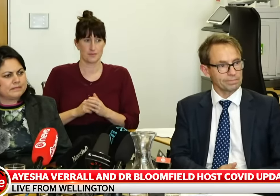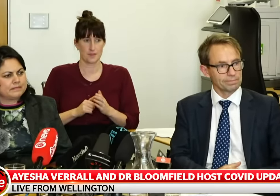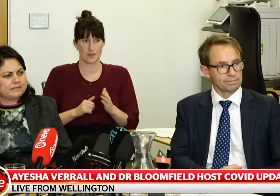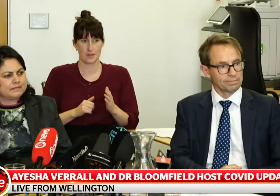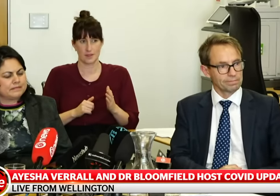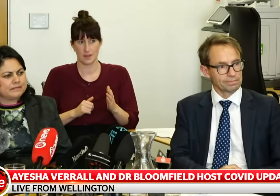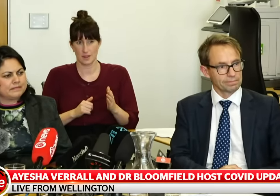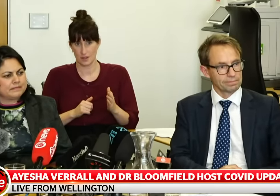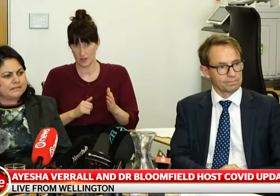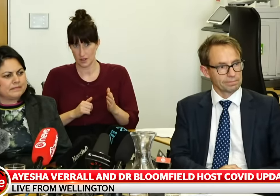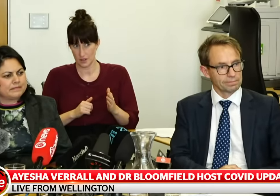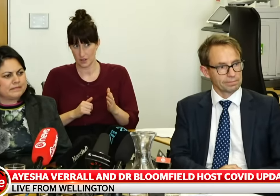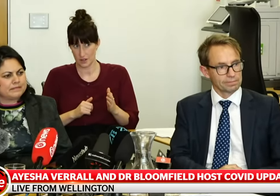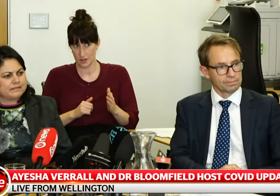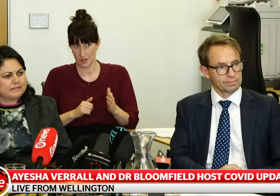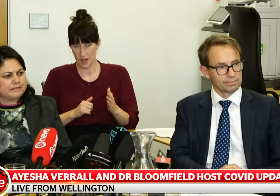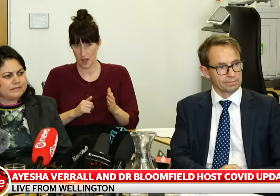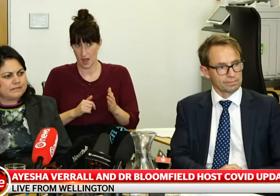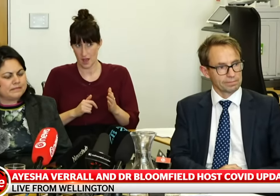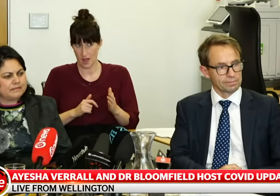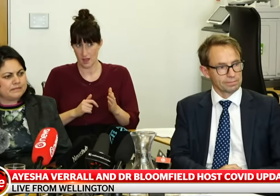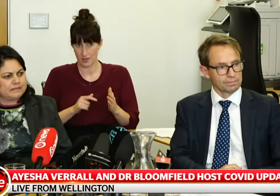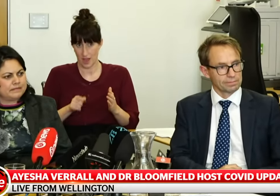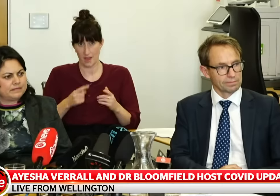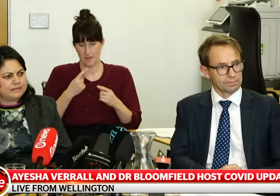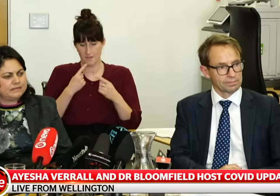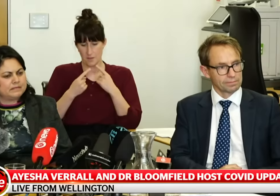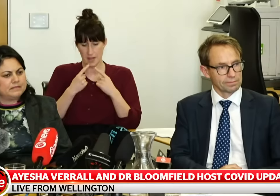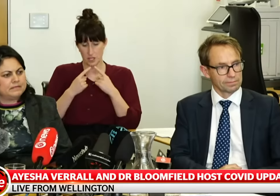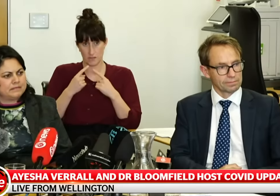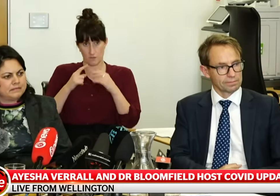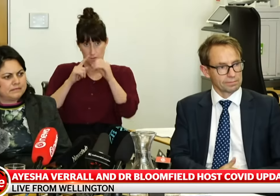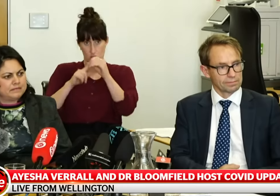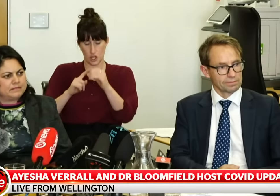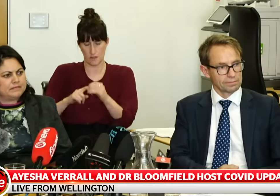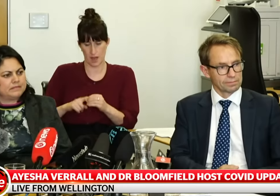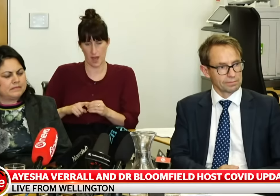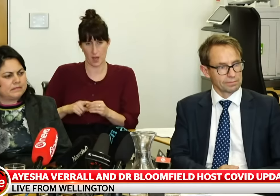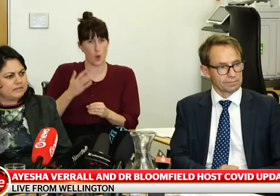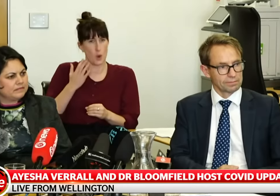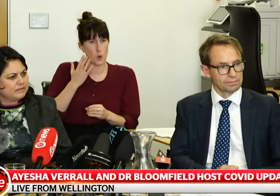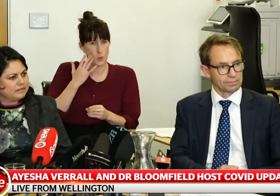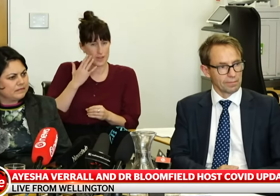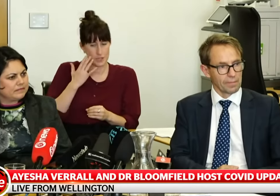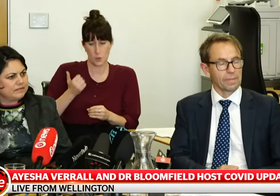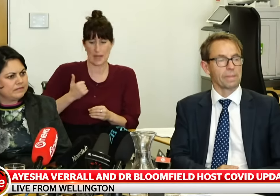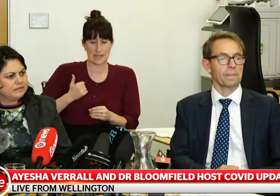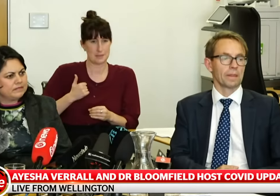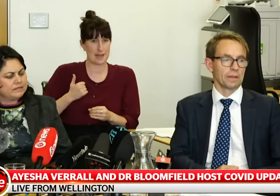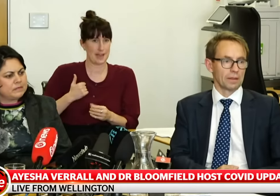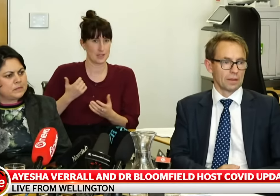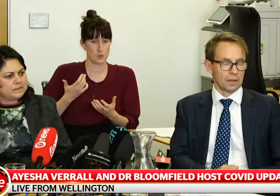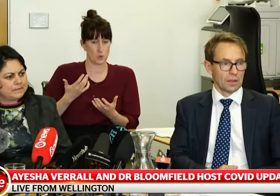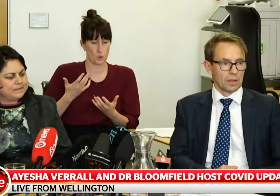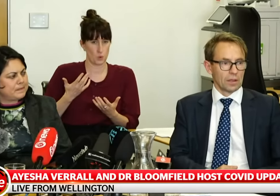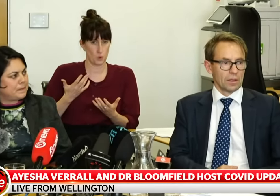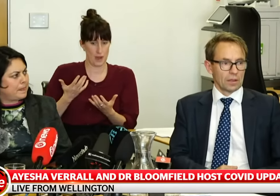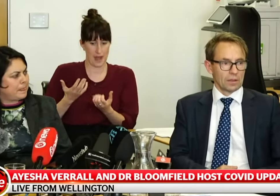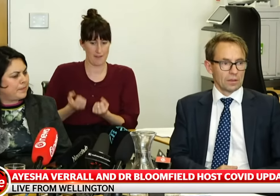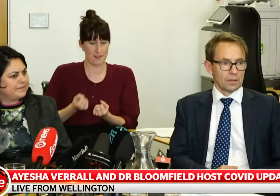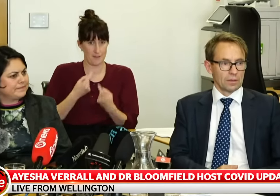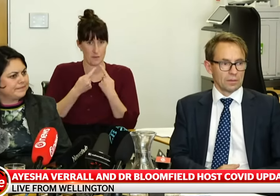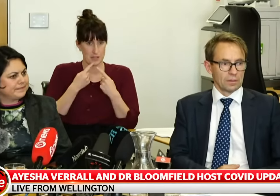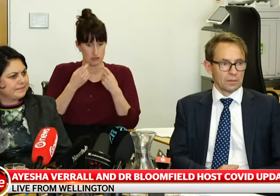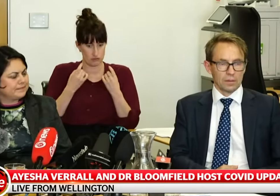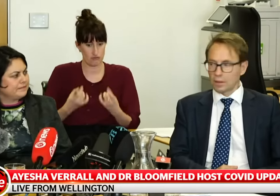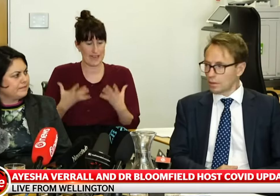have an expectation on how regularly that information from that survey will be released? The ONS in the UK releases it quite regularly. Would we expect